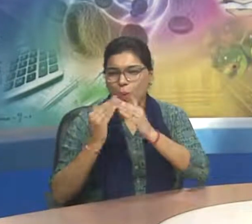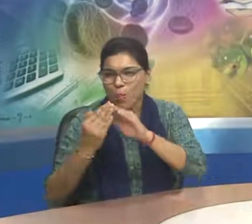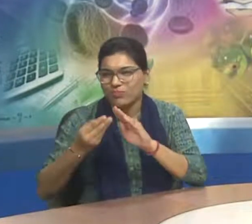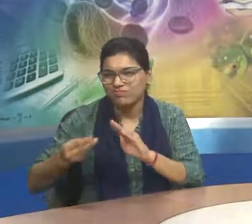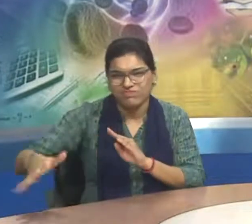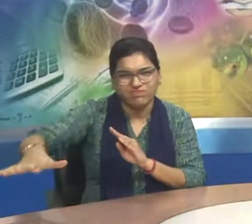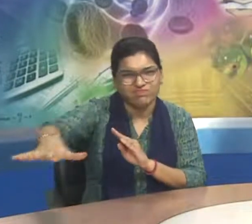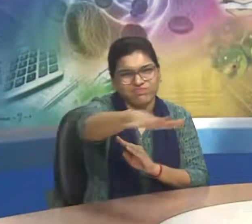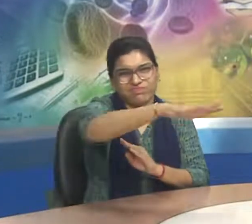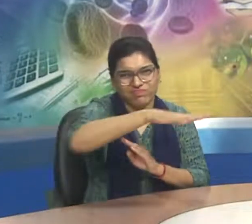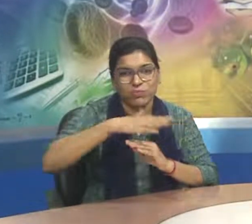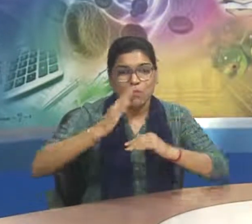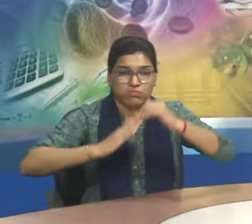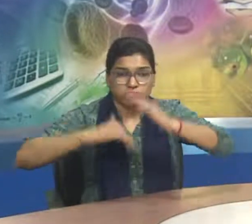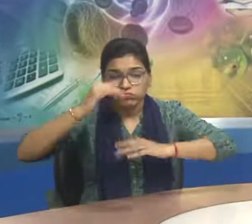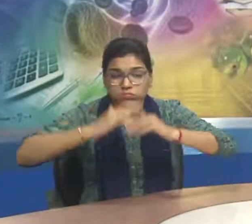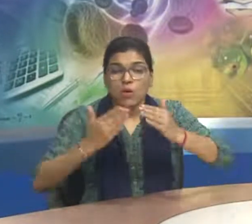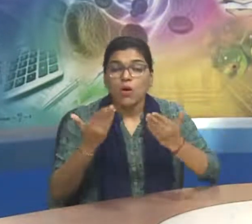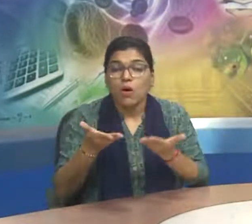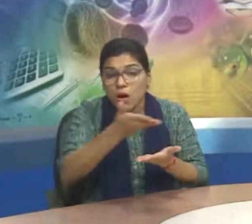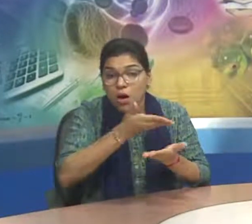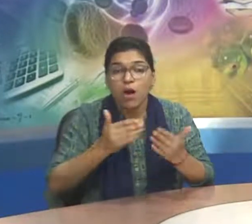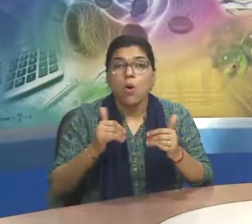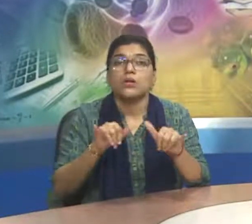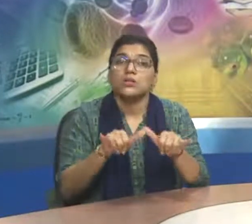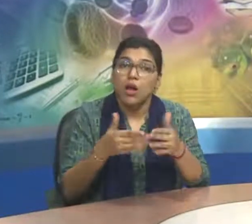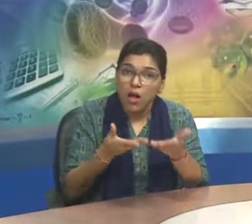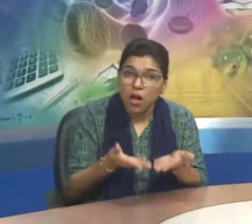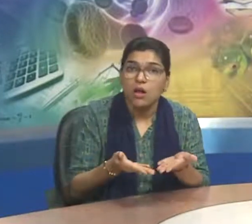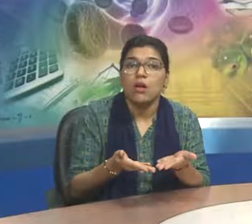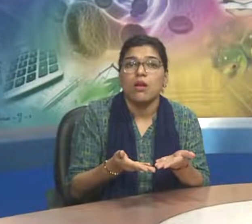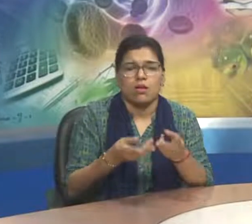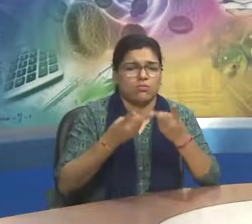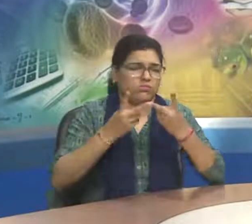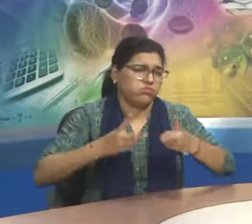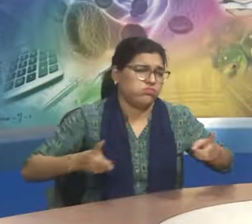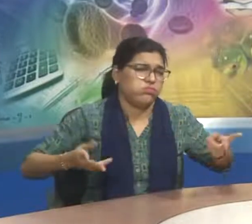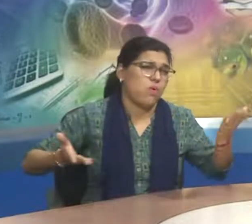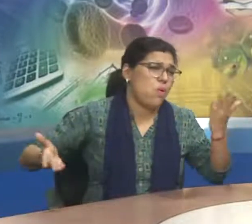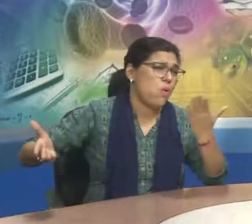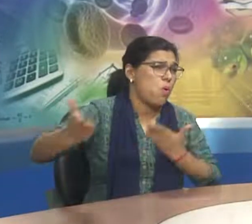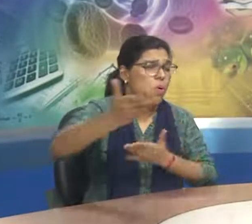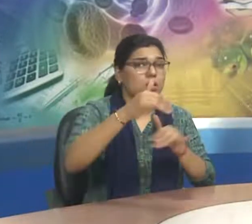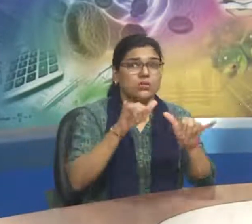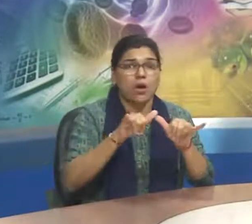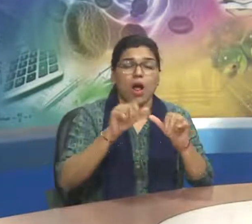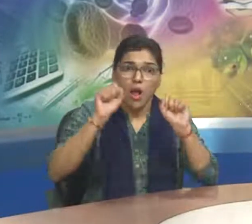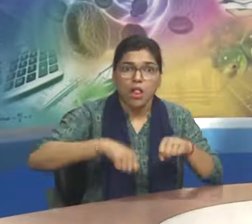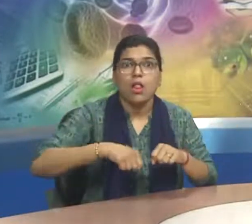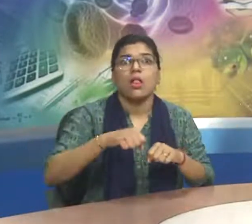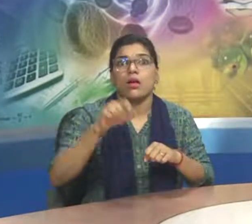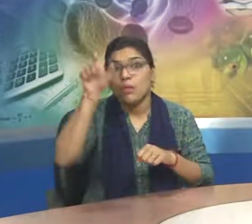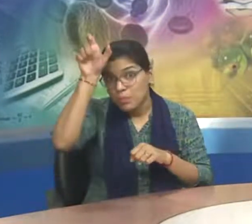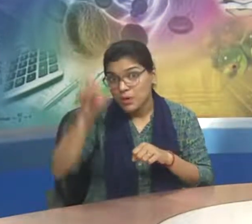work also. And sometimes there are some human projects which are done on the